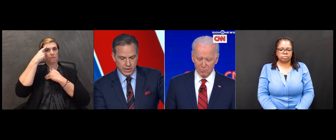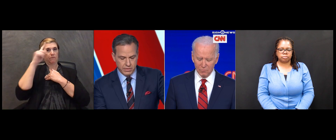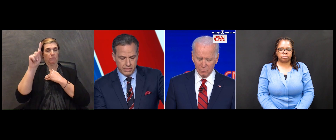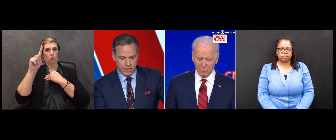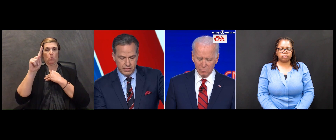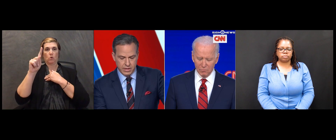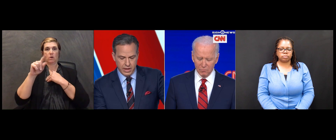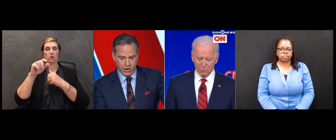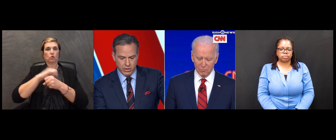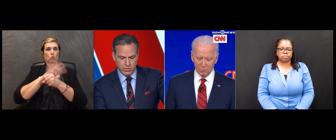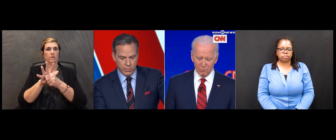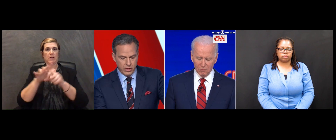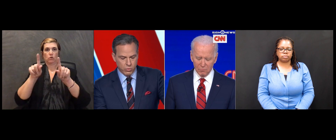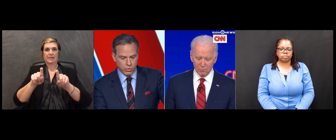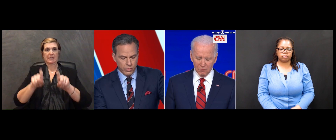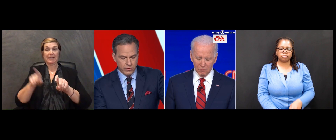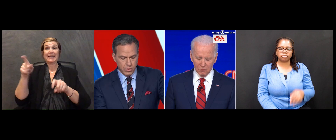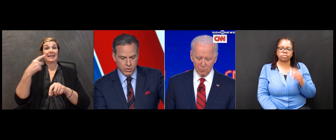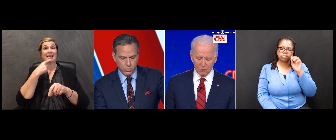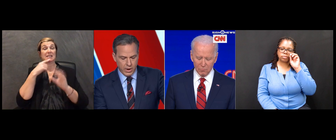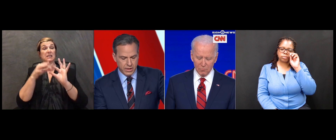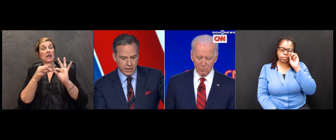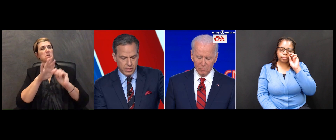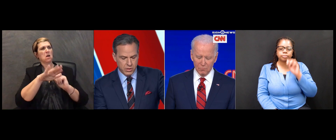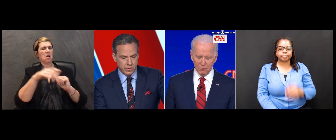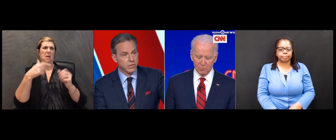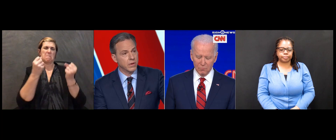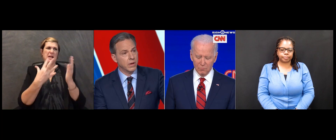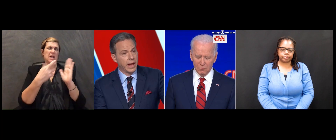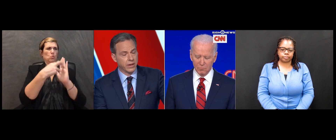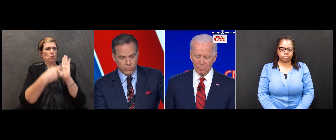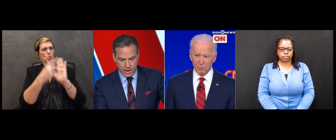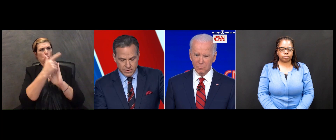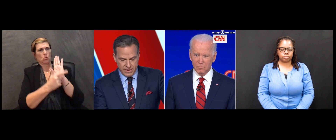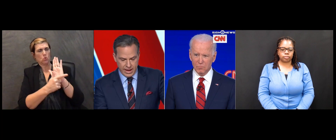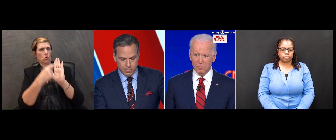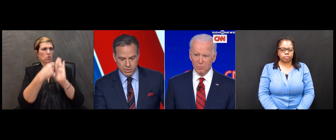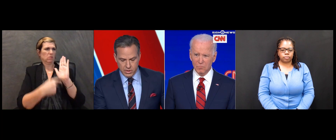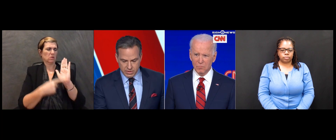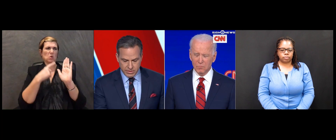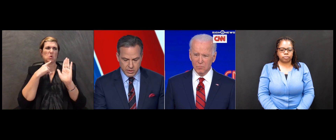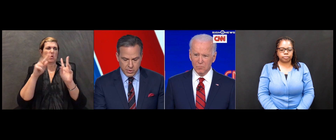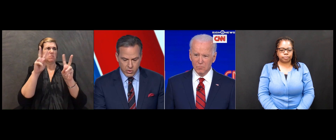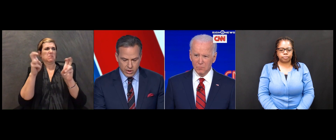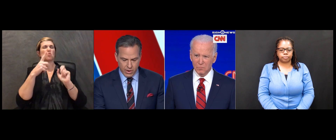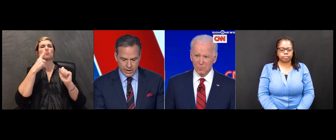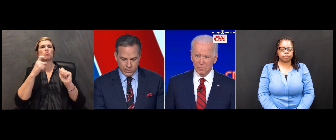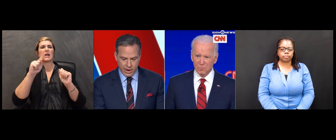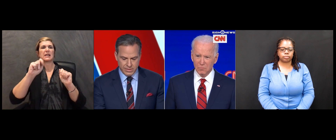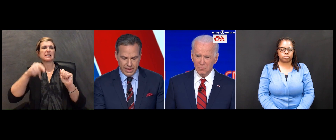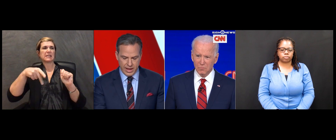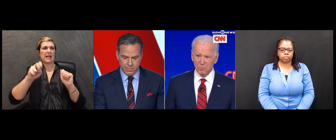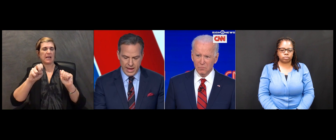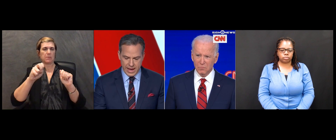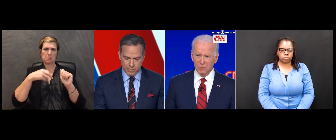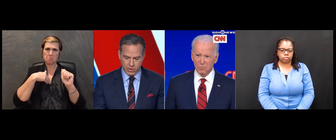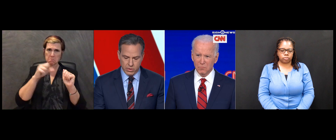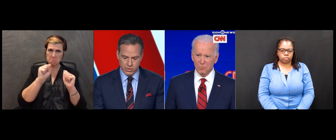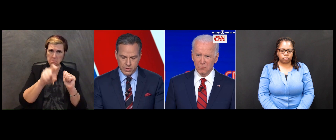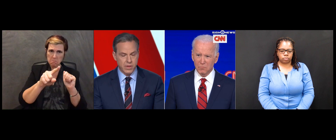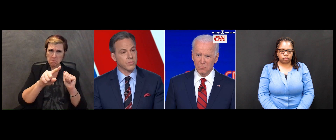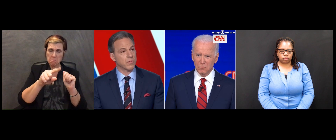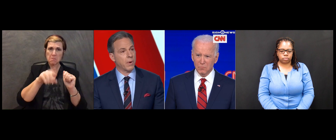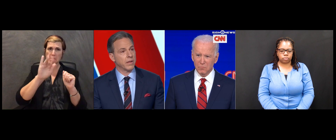part because he says he inherited so many rules, regulations, and red tape. Did bureaucratic red tape